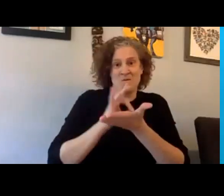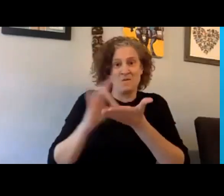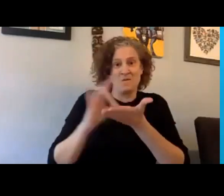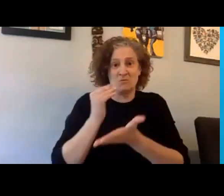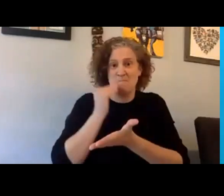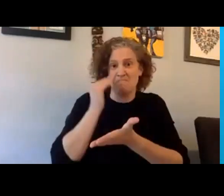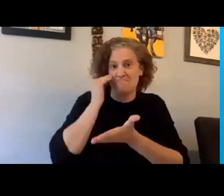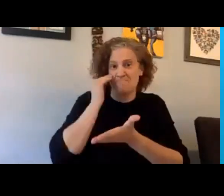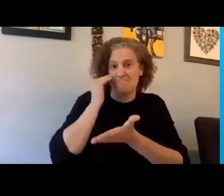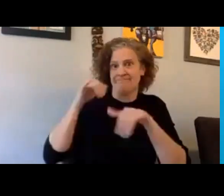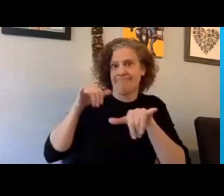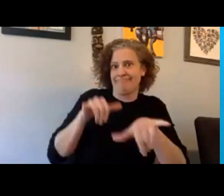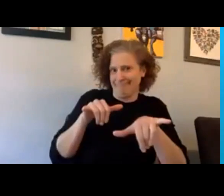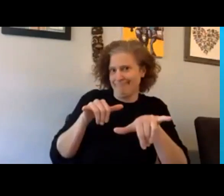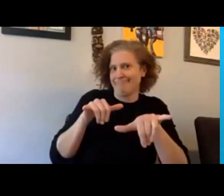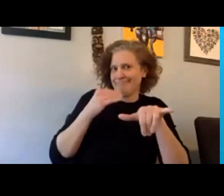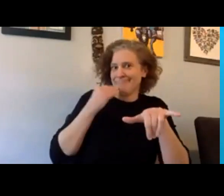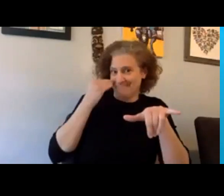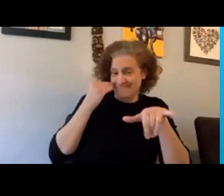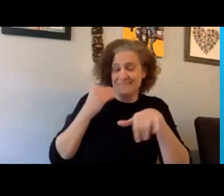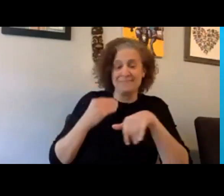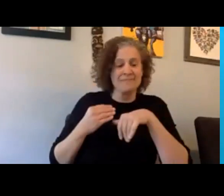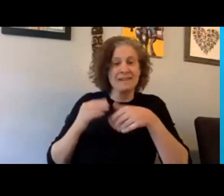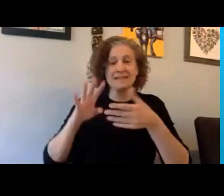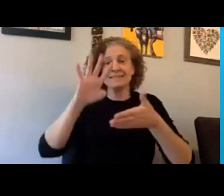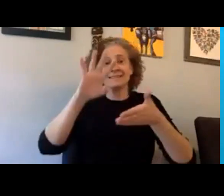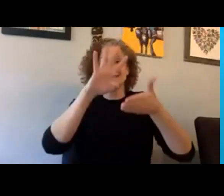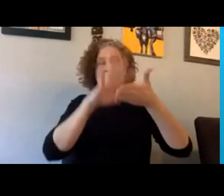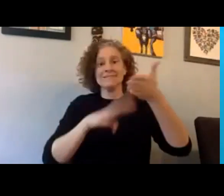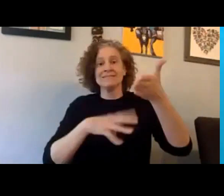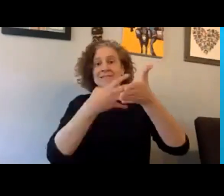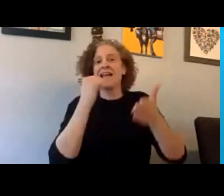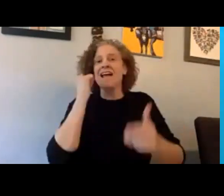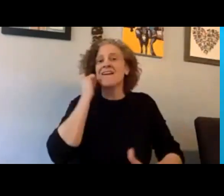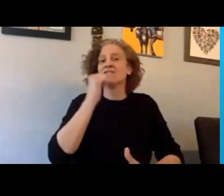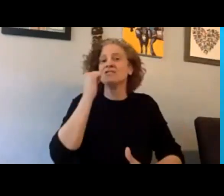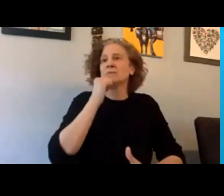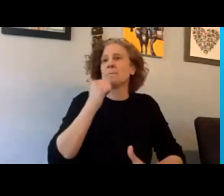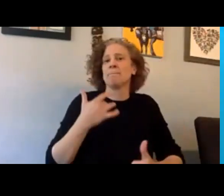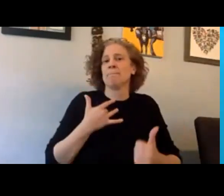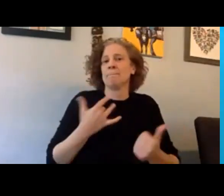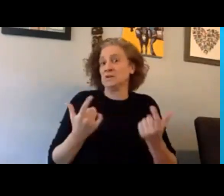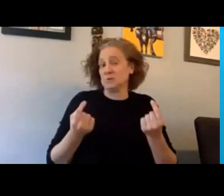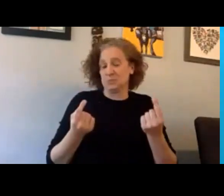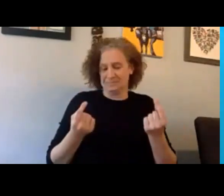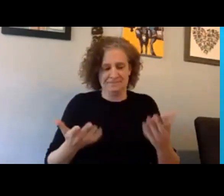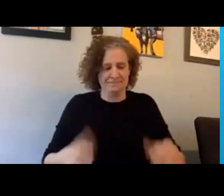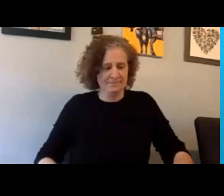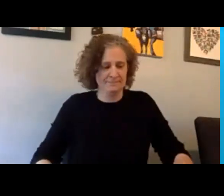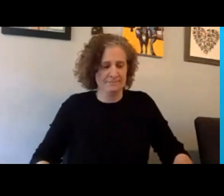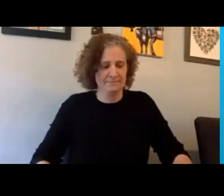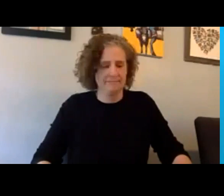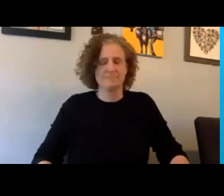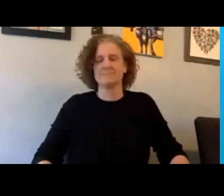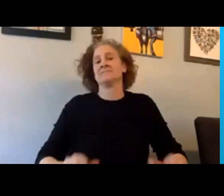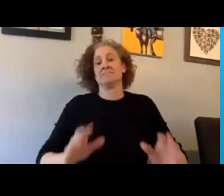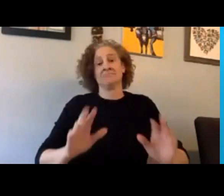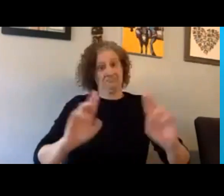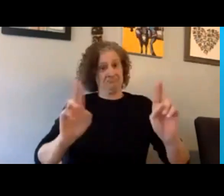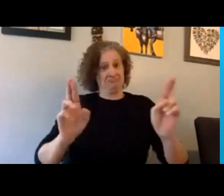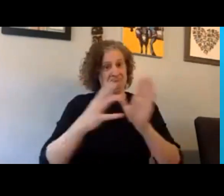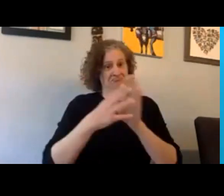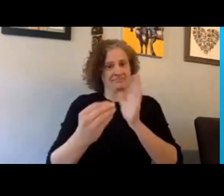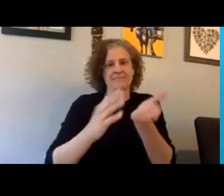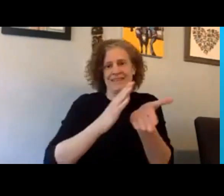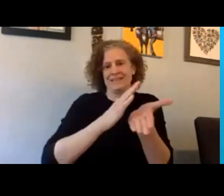All right, so for the past 8 weeks, we've been at home. We've stayed at home. And our schedules, our daily schedules, what have they